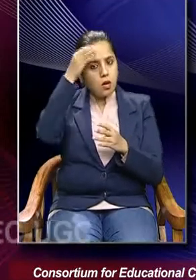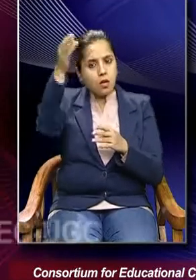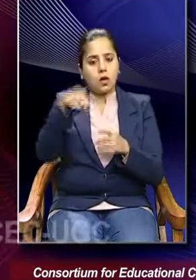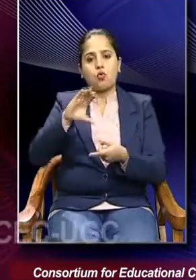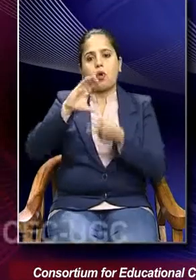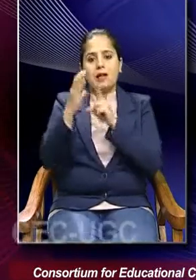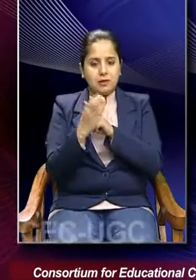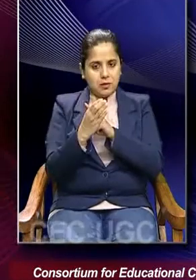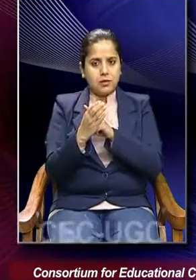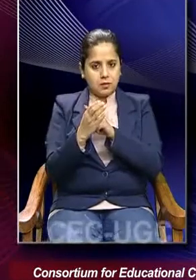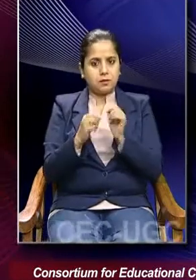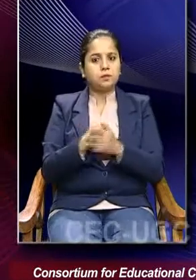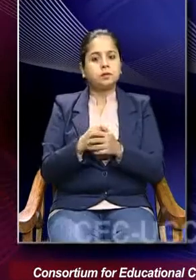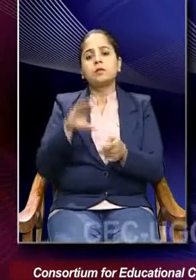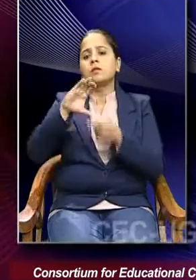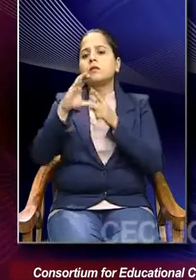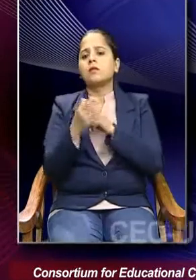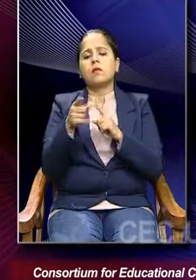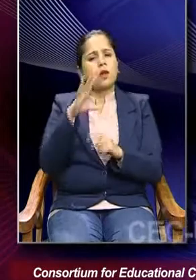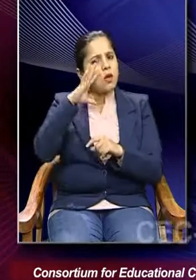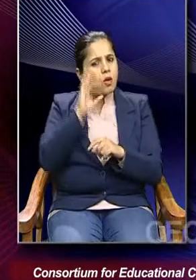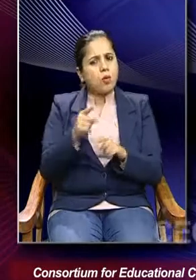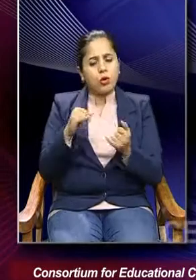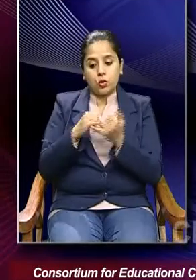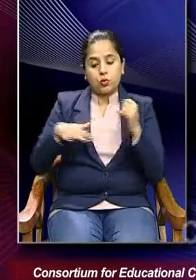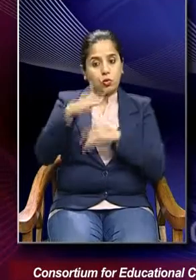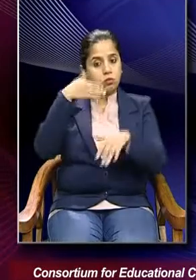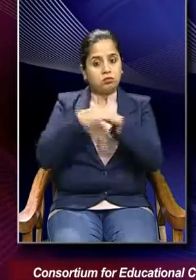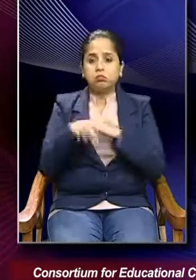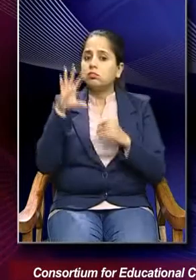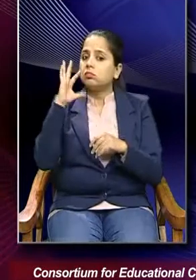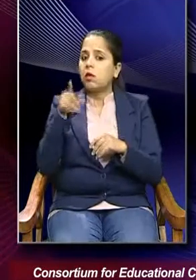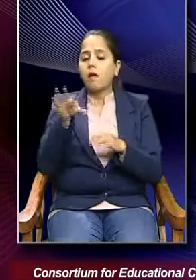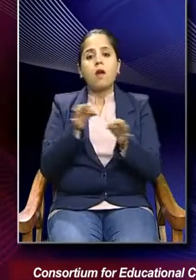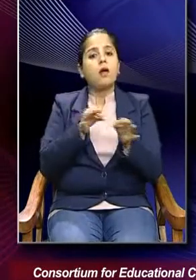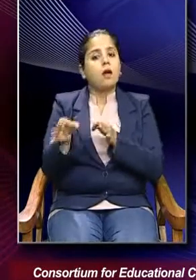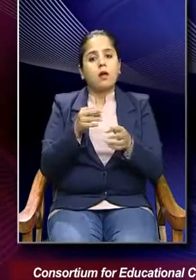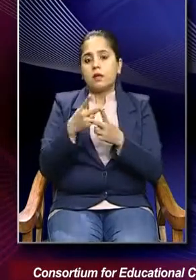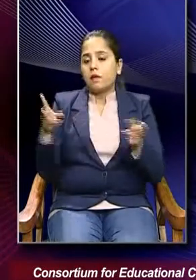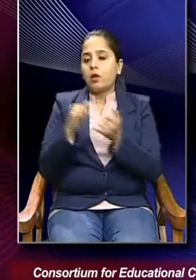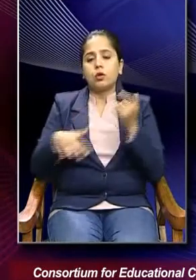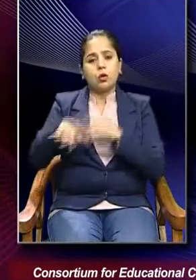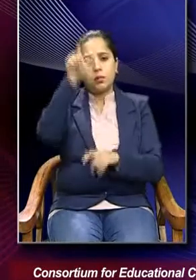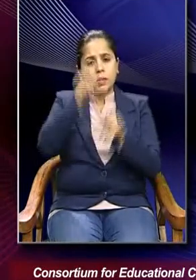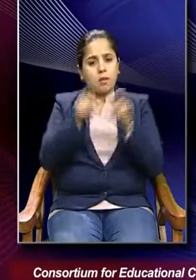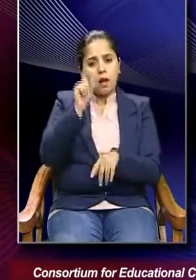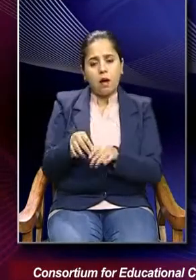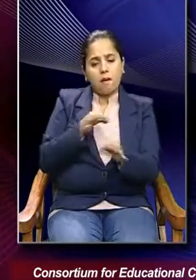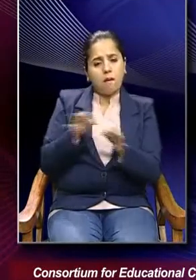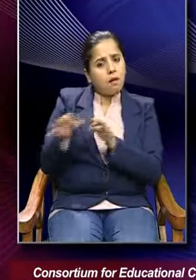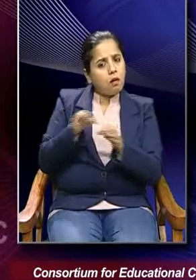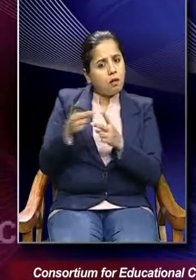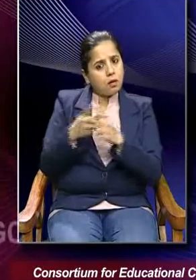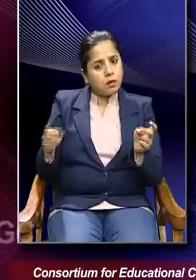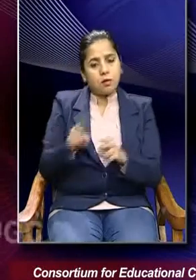culture. So the culture is very important in sociology, and it has been explained by different sociologists in different sense. But